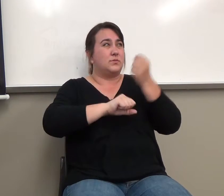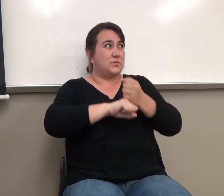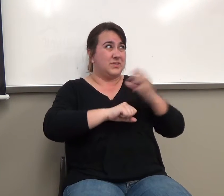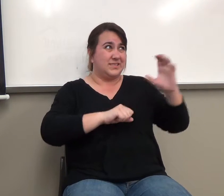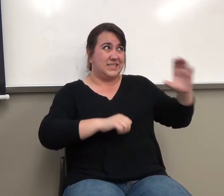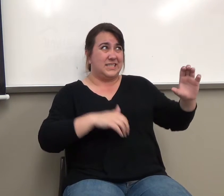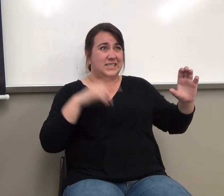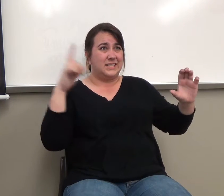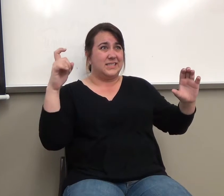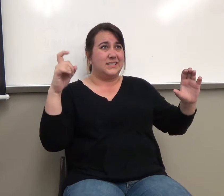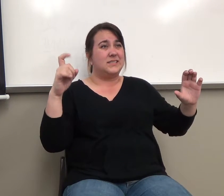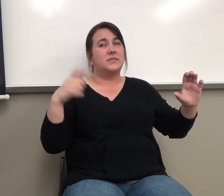Okay.